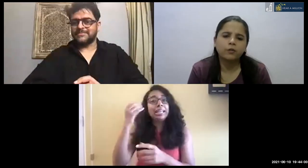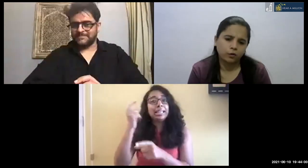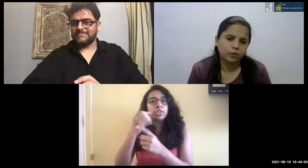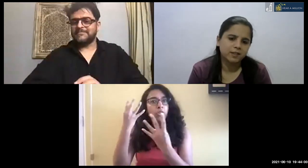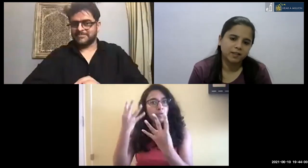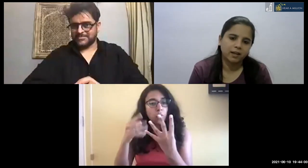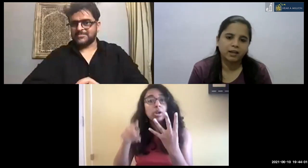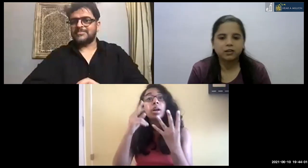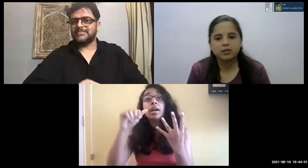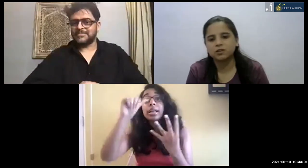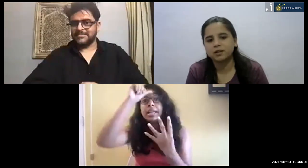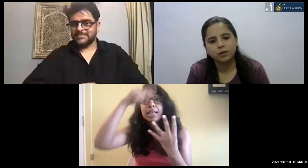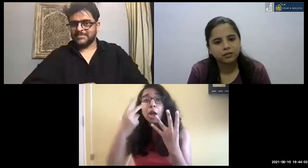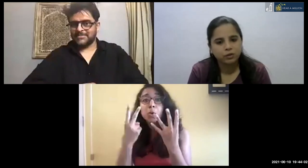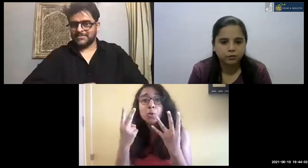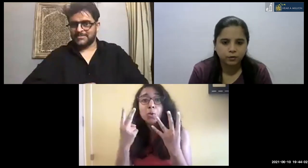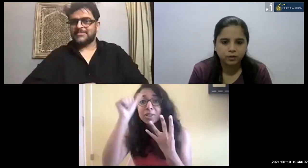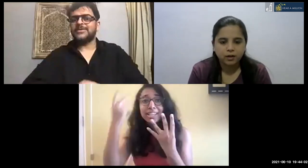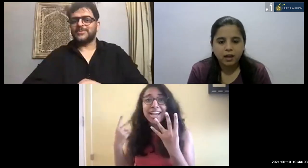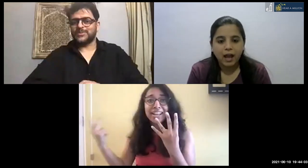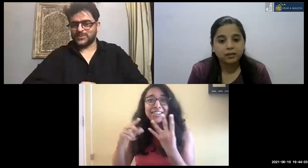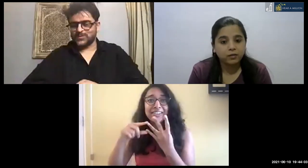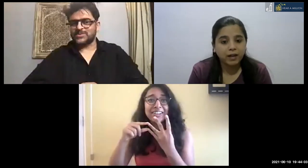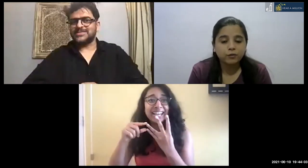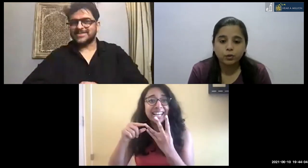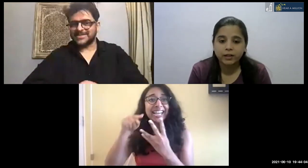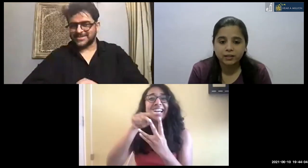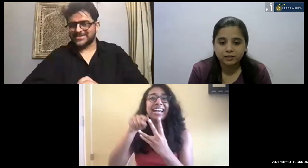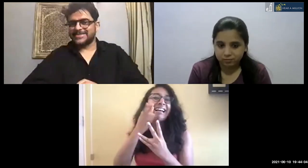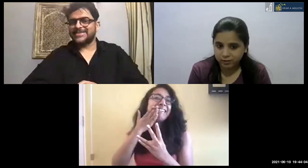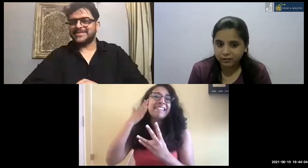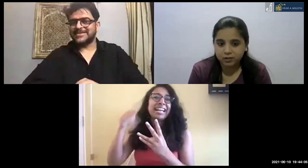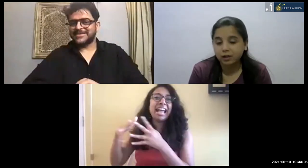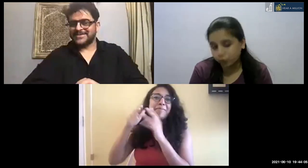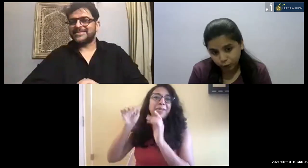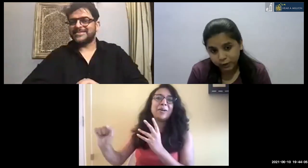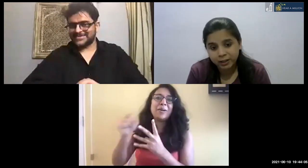3 or 4, you could say. Hearing teachers are only 3 or 4. And we have two Indian